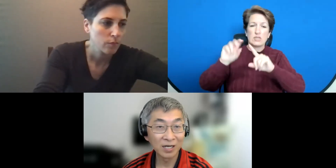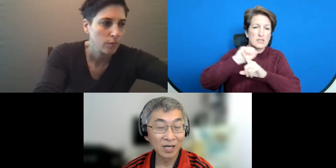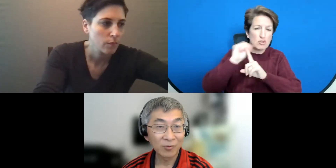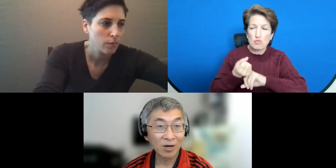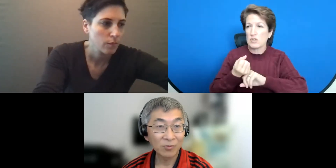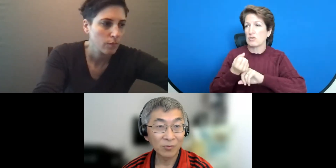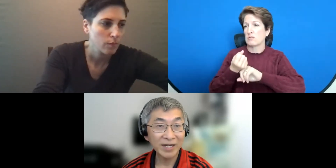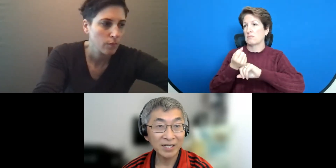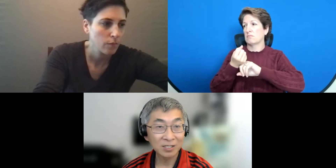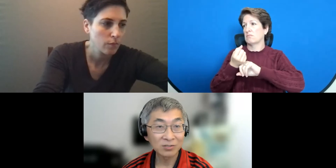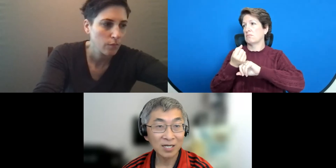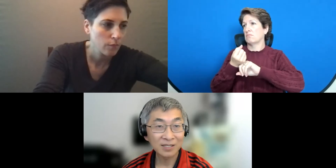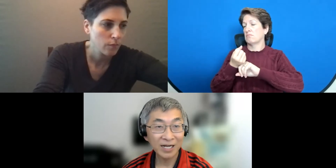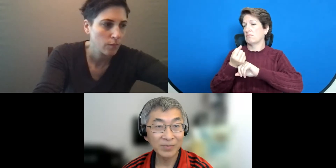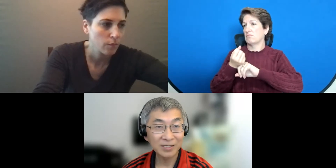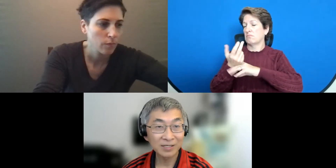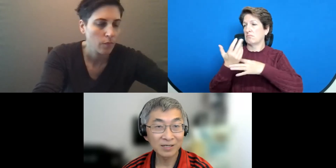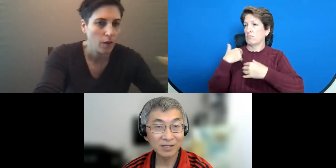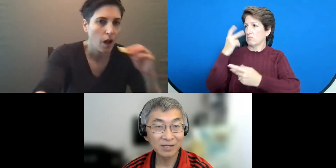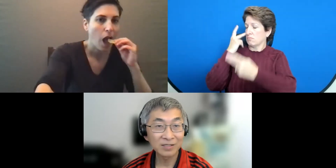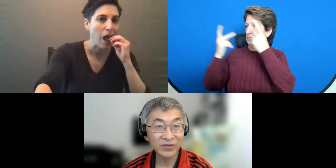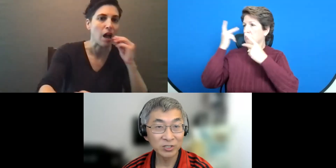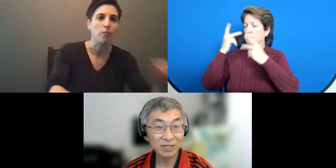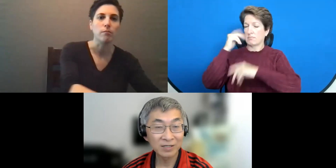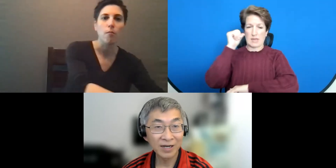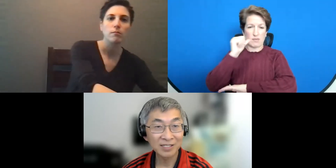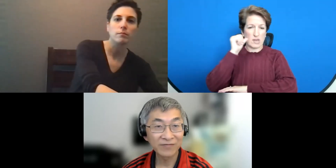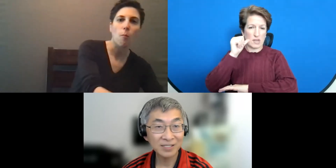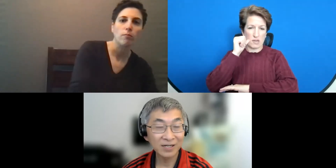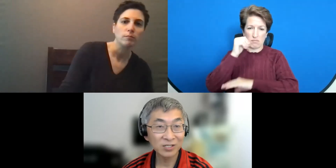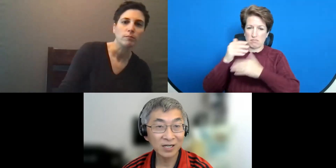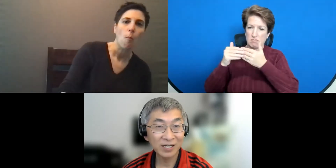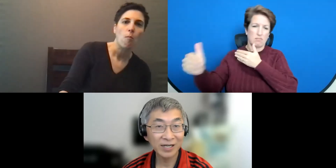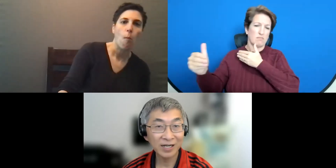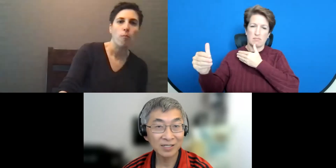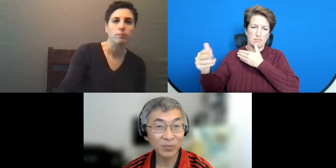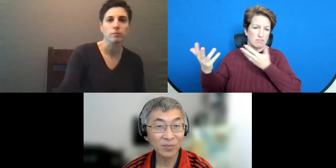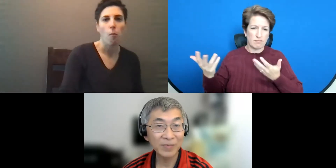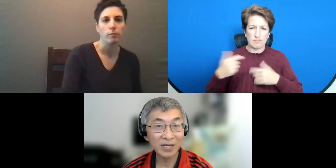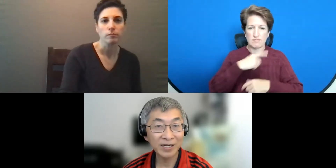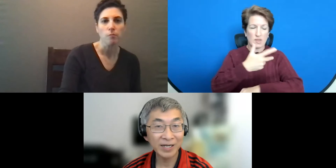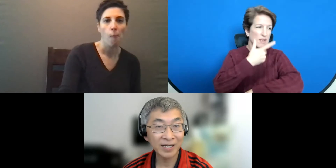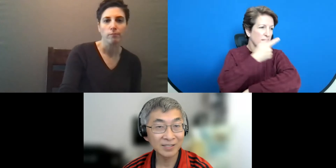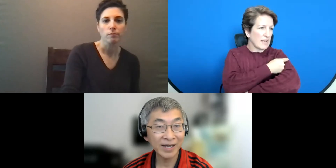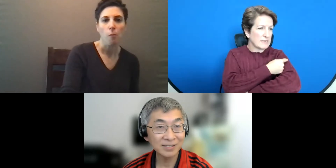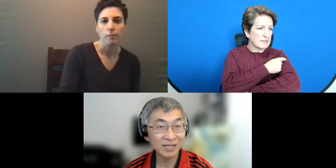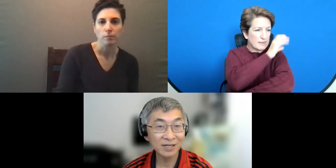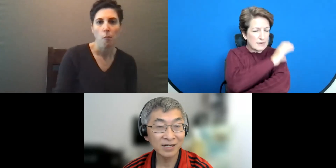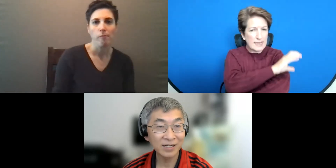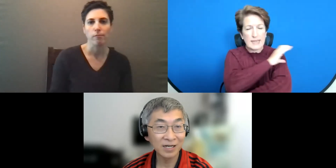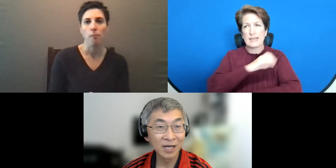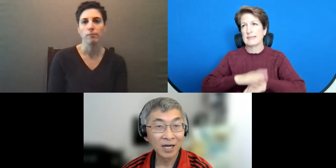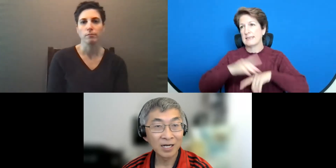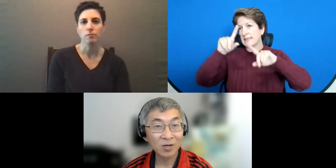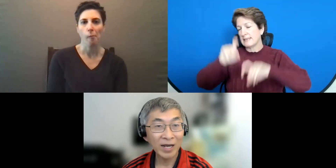are running into on the daily basis in the field, at the vaccination clinic, at the pop-up clinic, at the testing